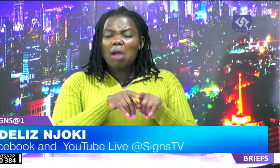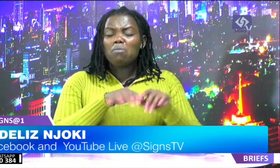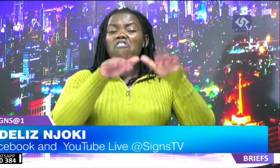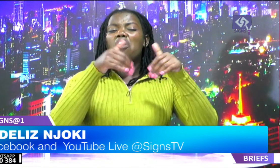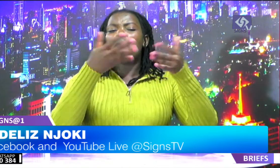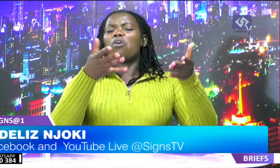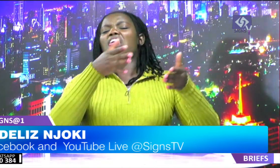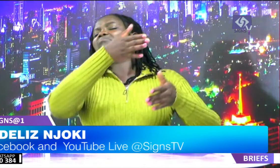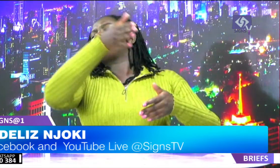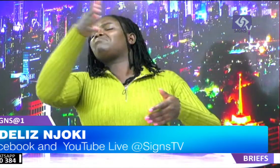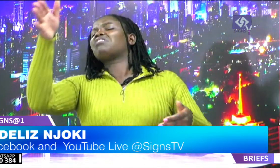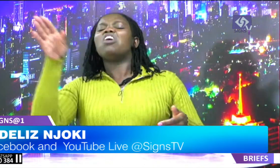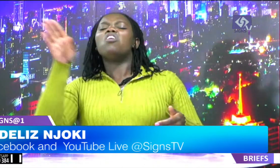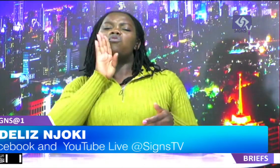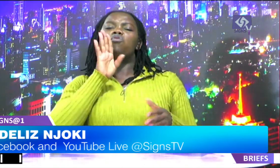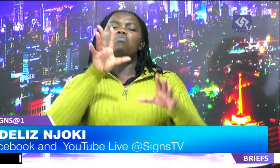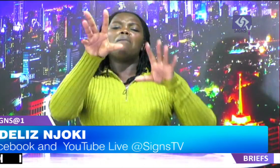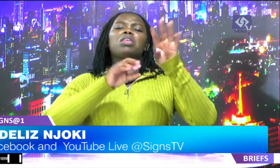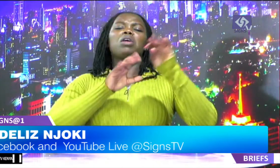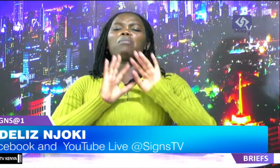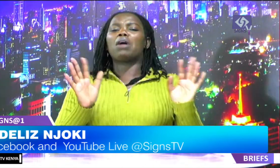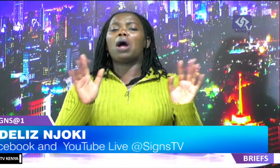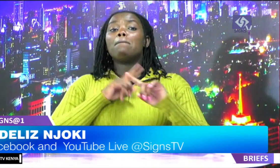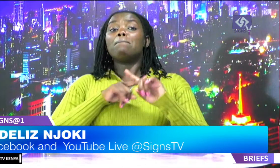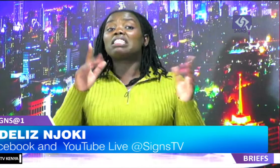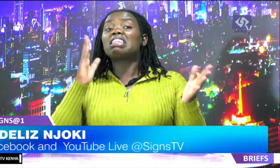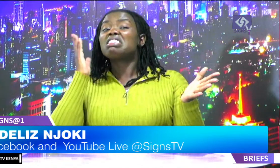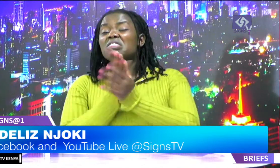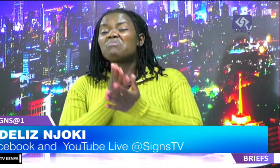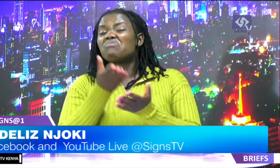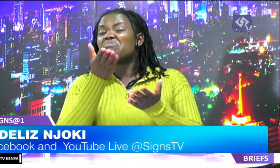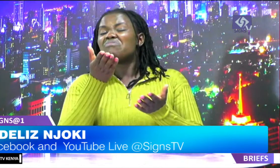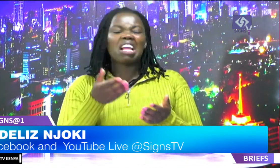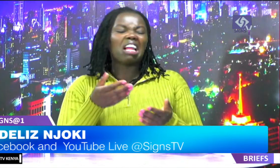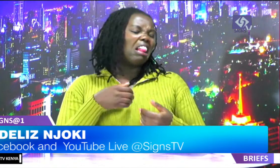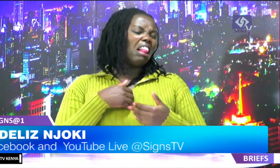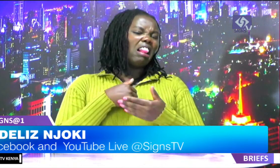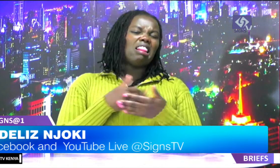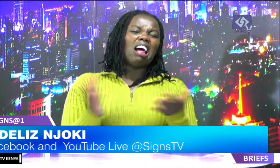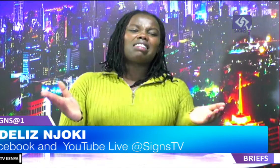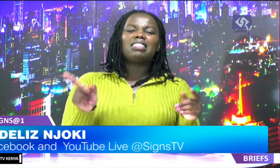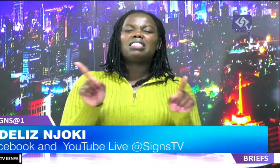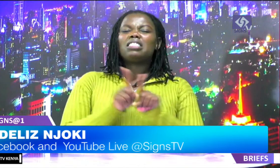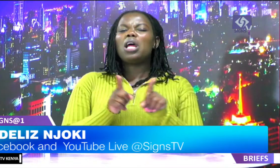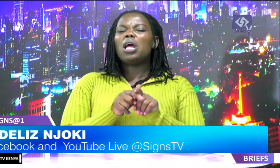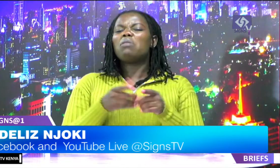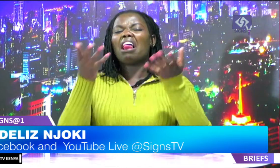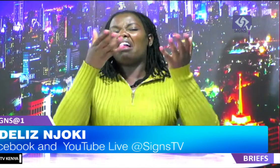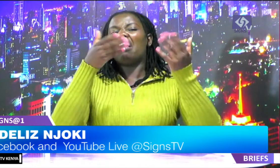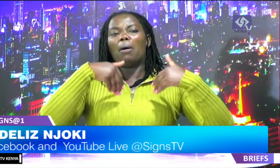Odinga's allegation as strict rumors and nothing short of hot